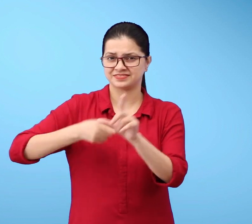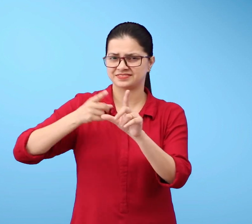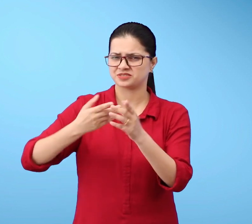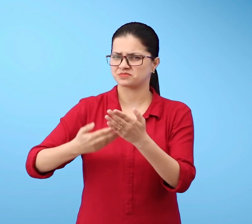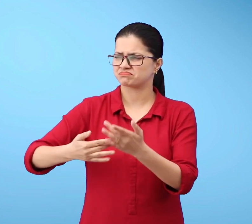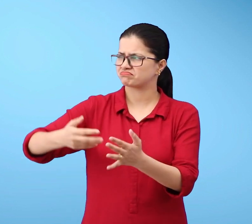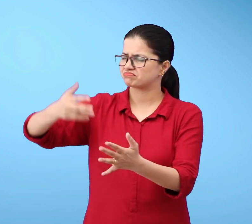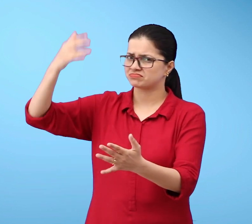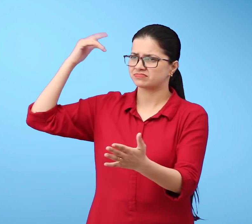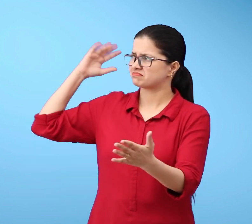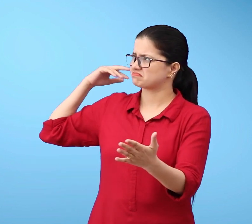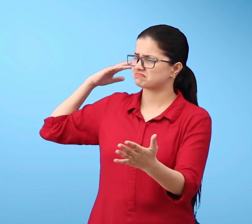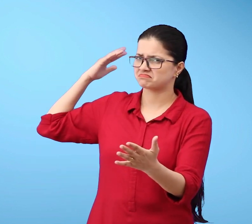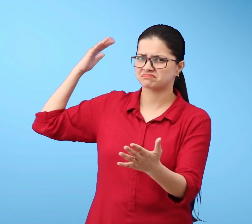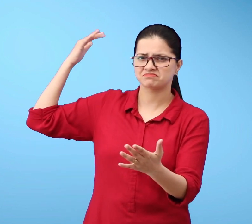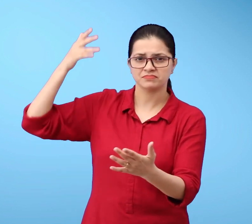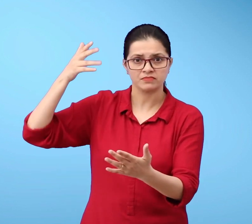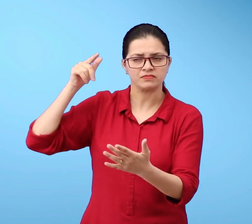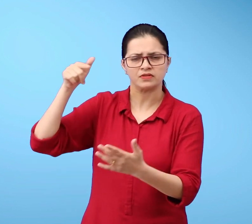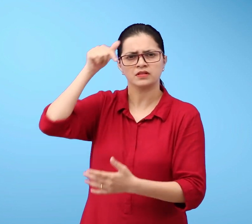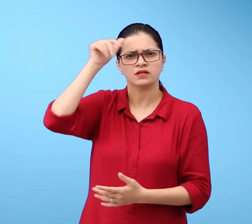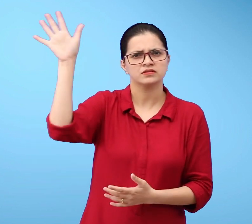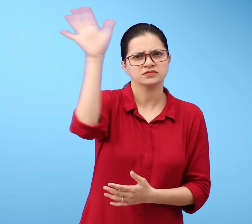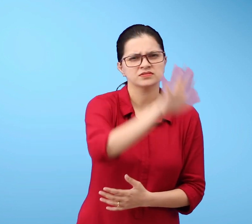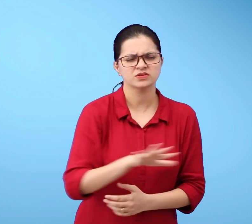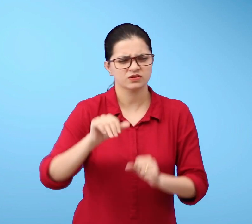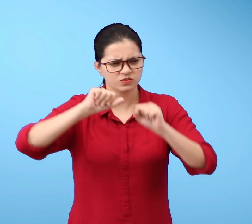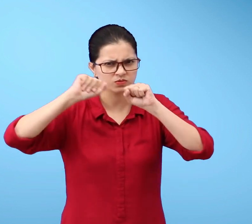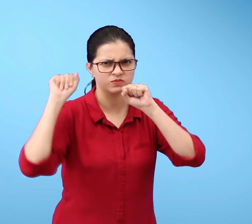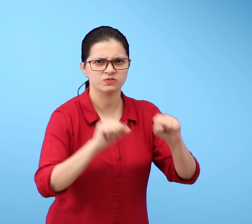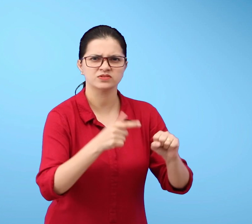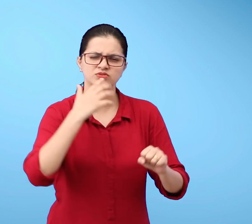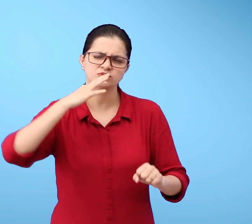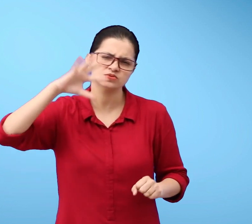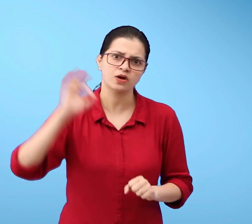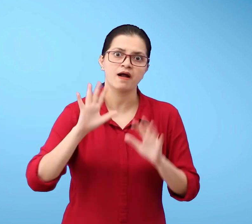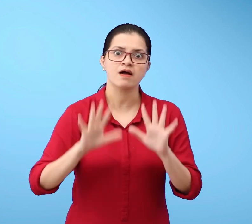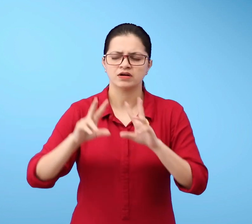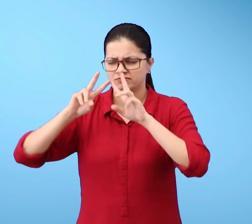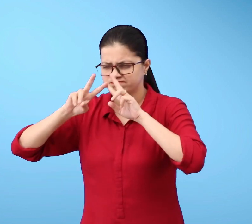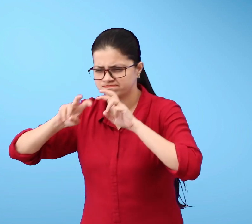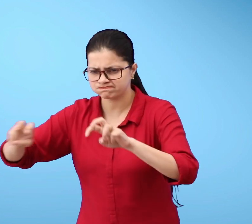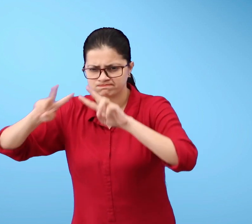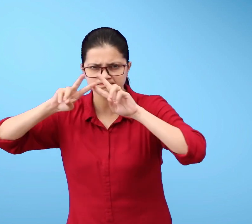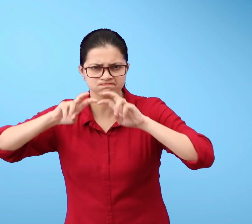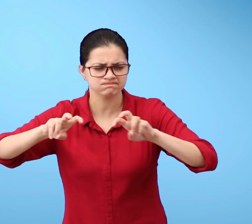Over centuries, India's intellectual exploration of truth has come to be represented by